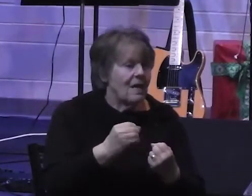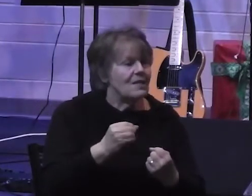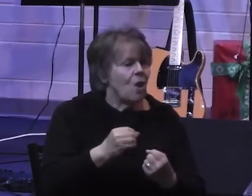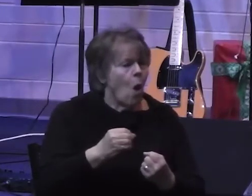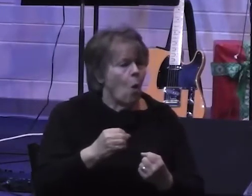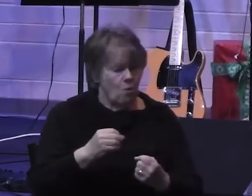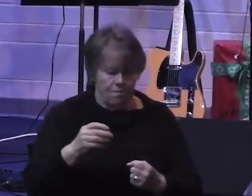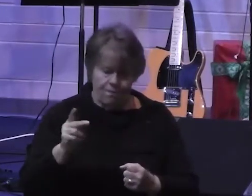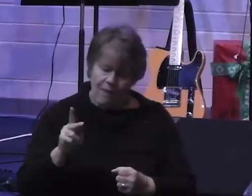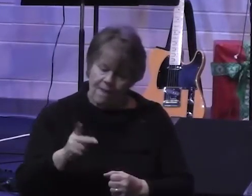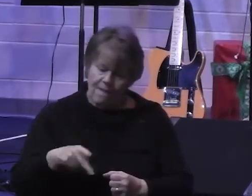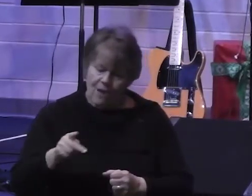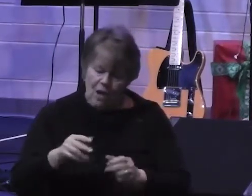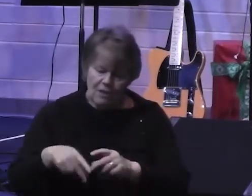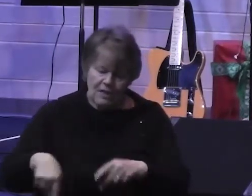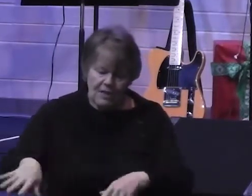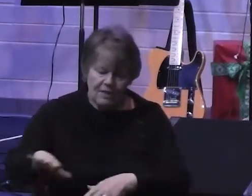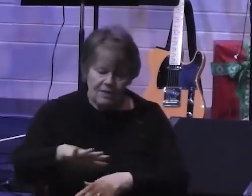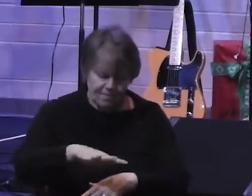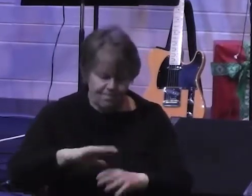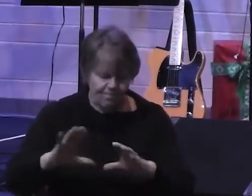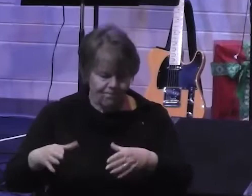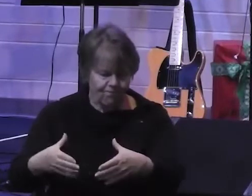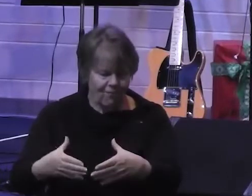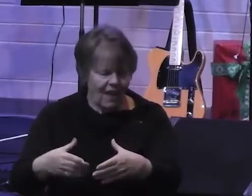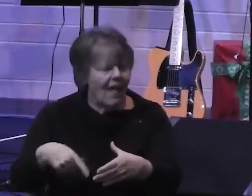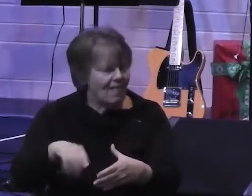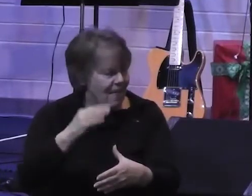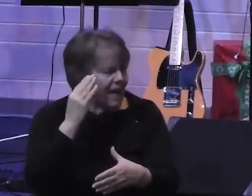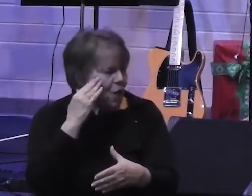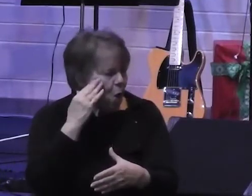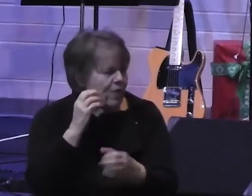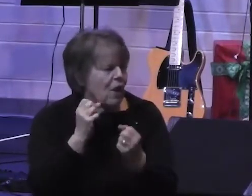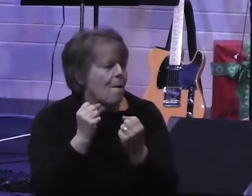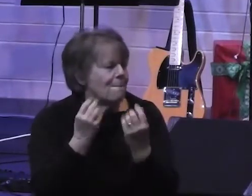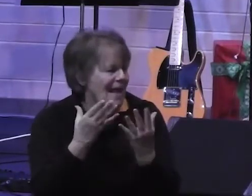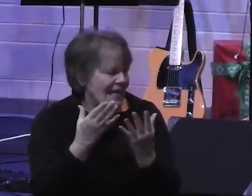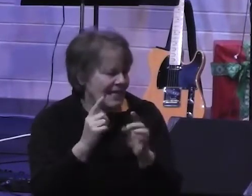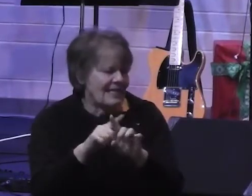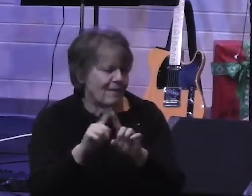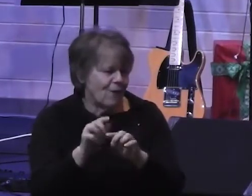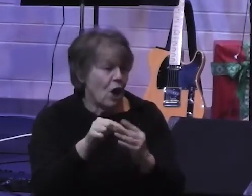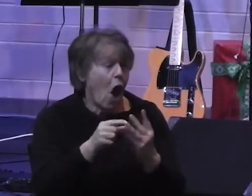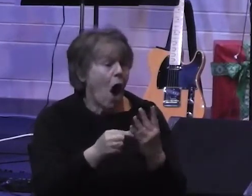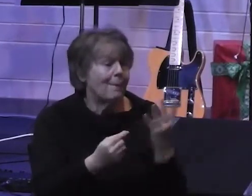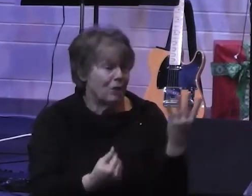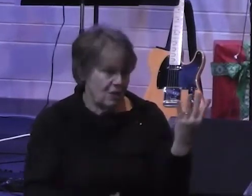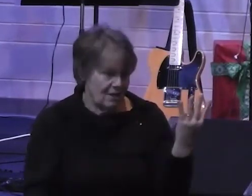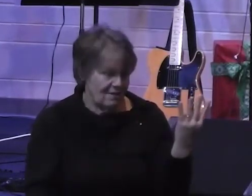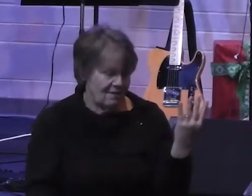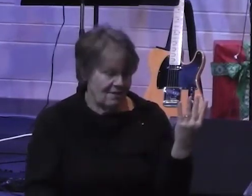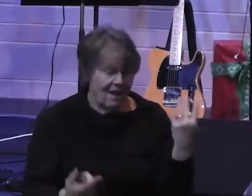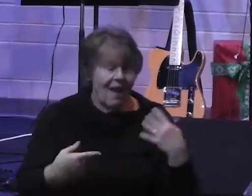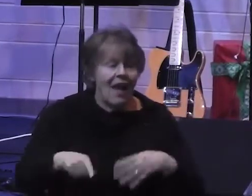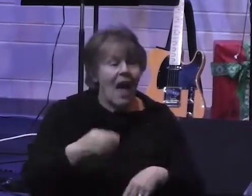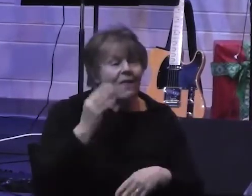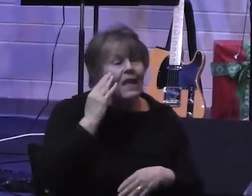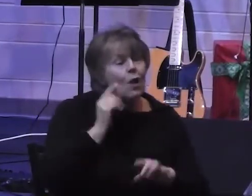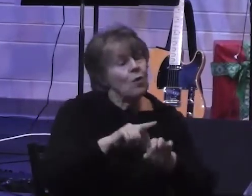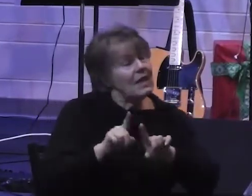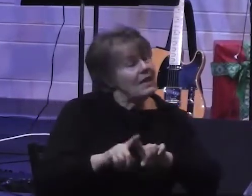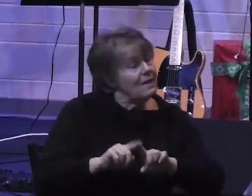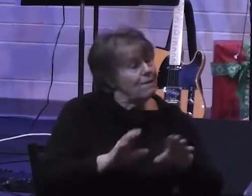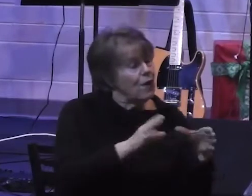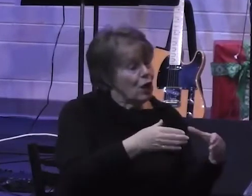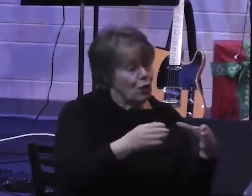So the Pharisees know that there's a lot of different options. And they also know that different groups of